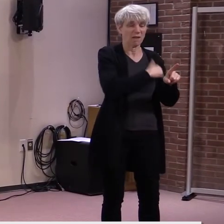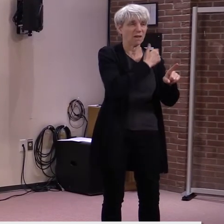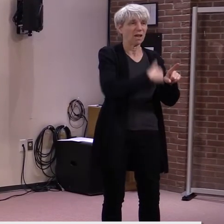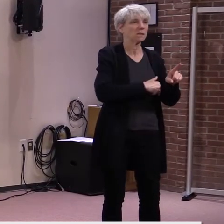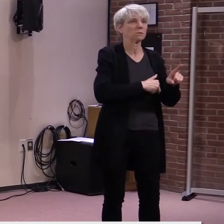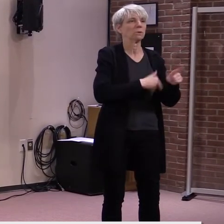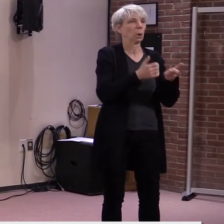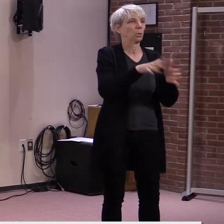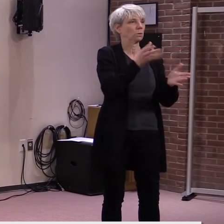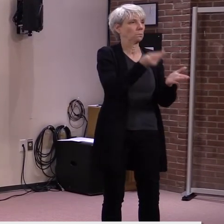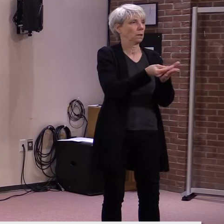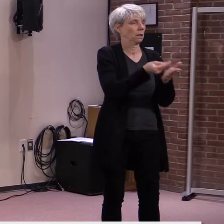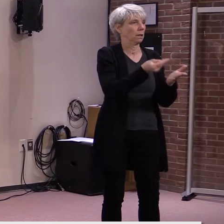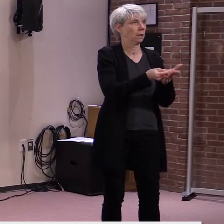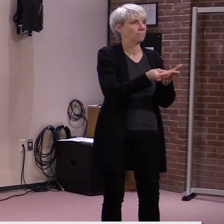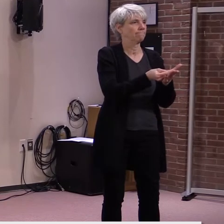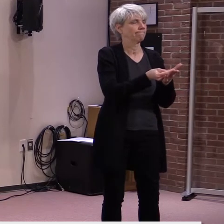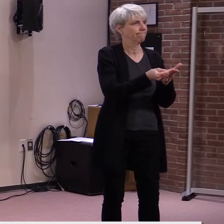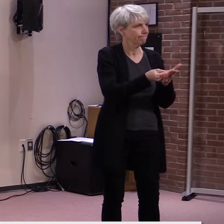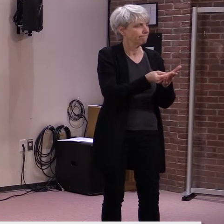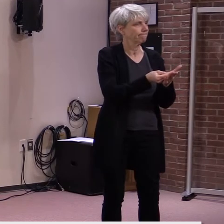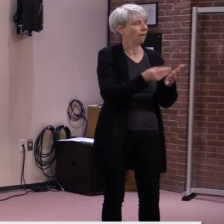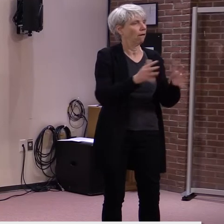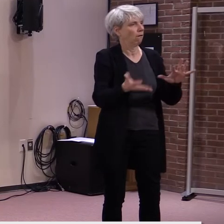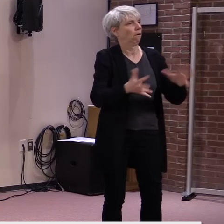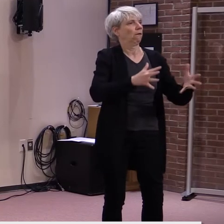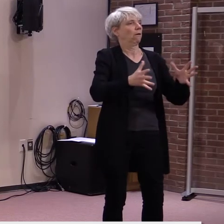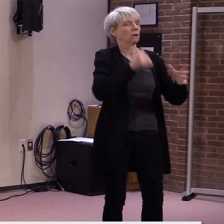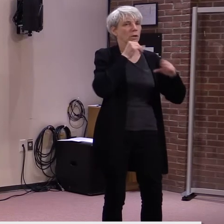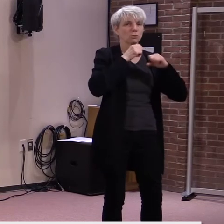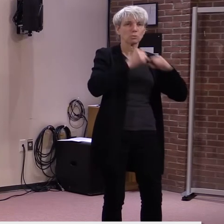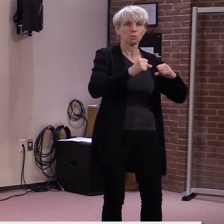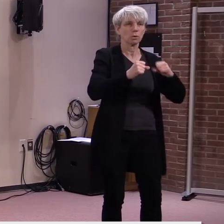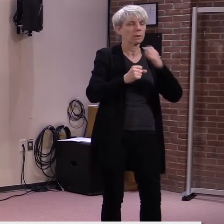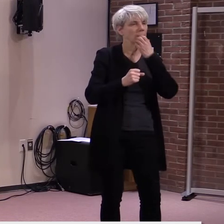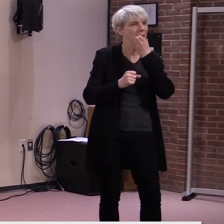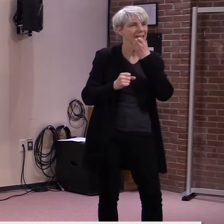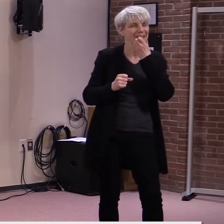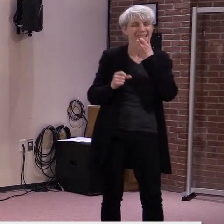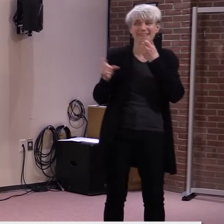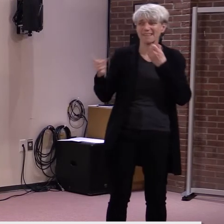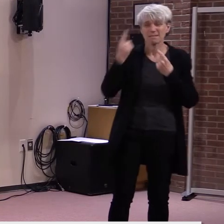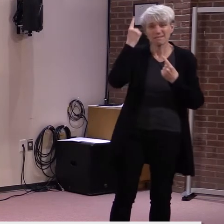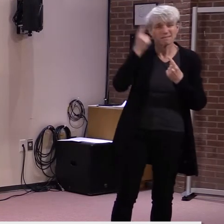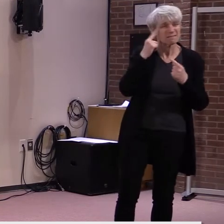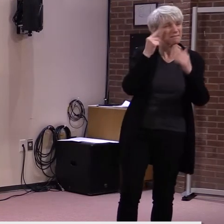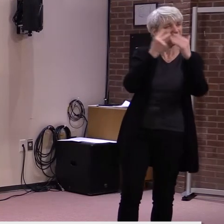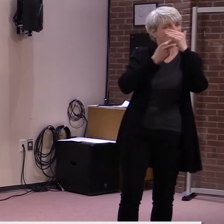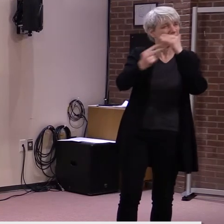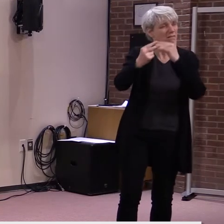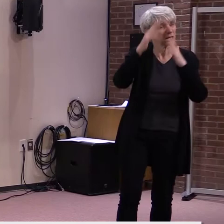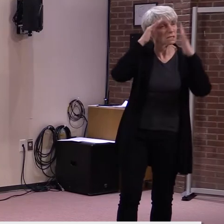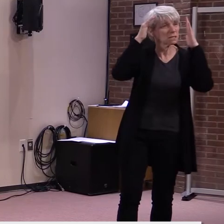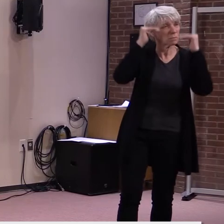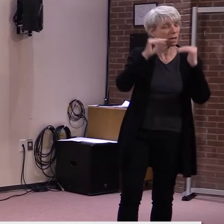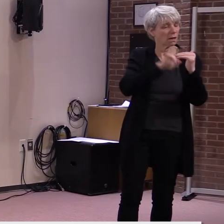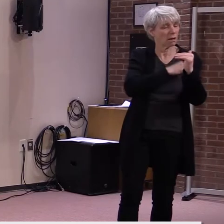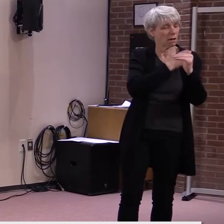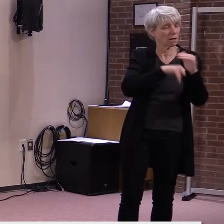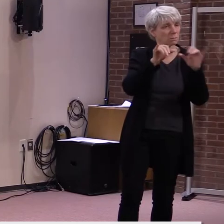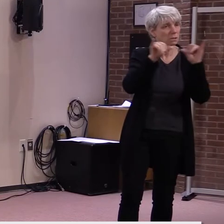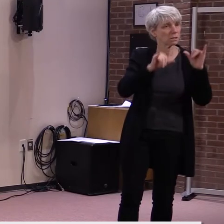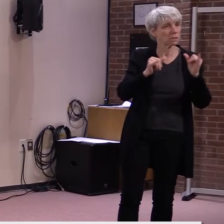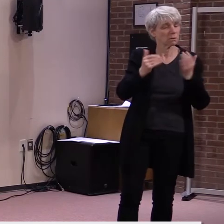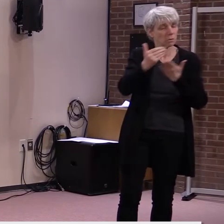with us as far as how you're hoping things look moving forward as far as profitability in the hospital